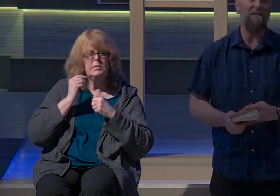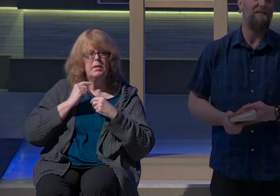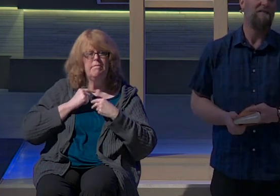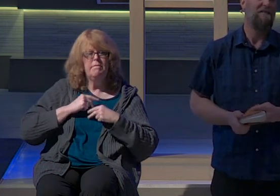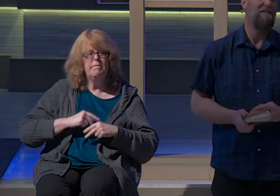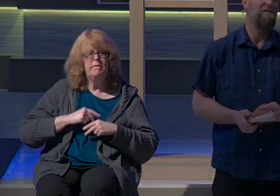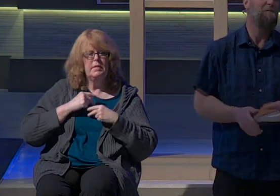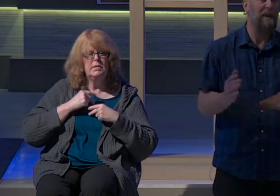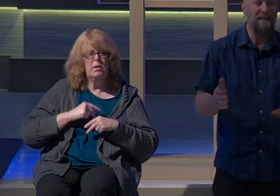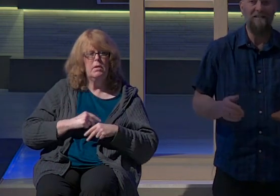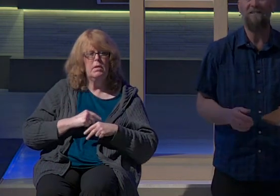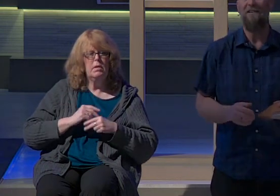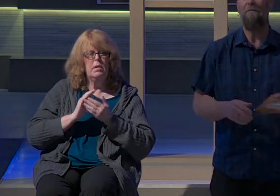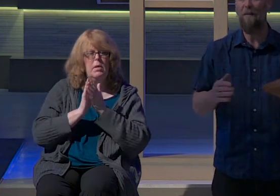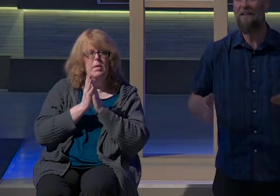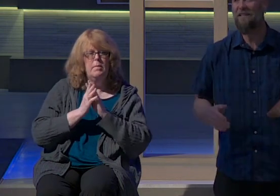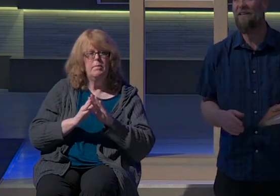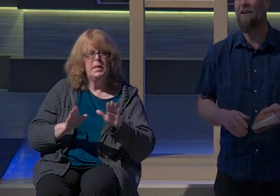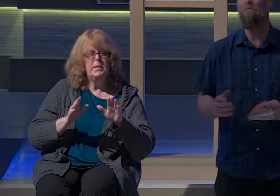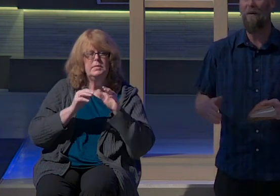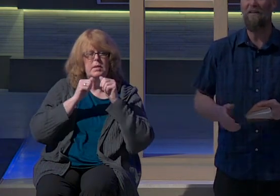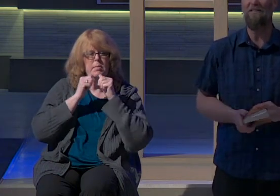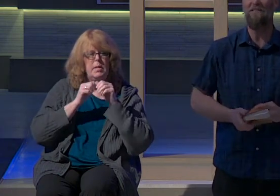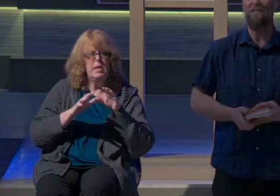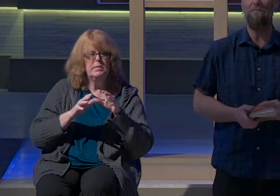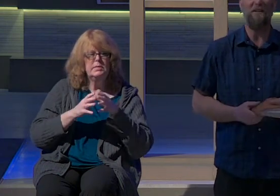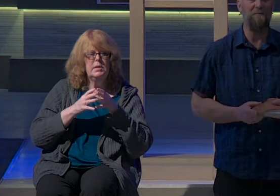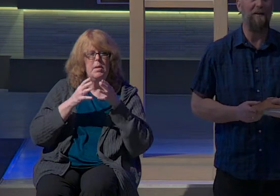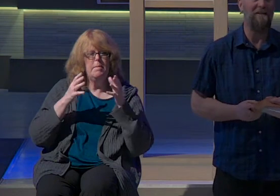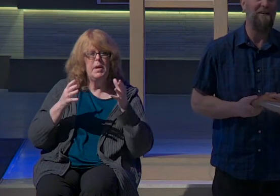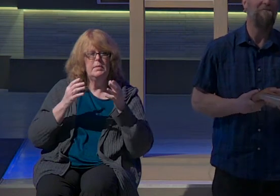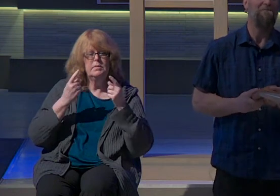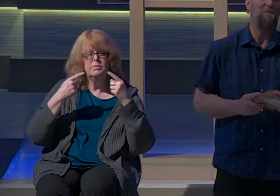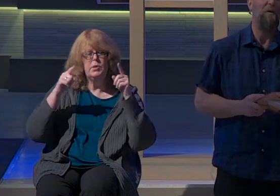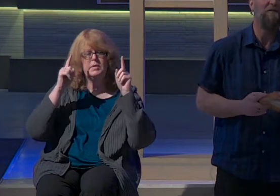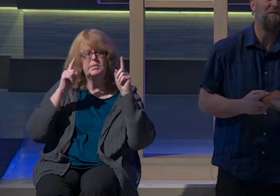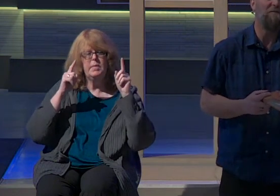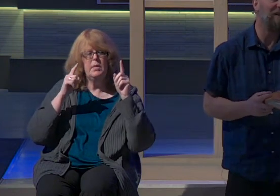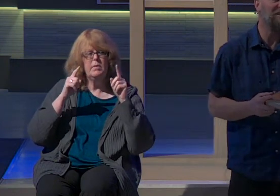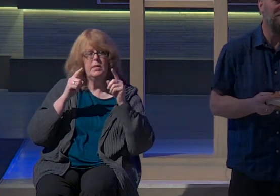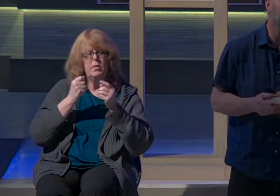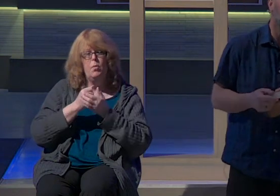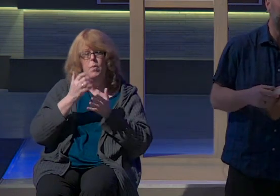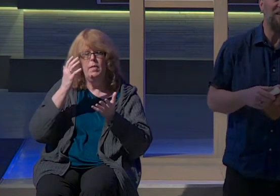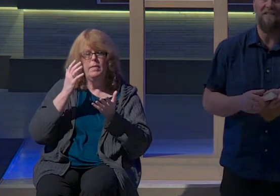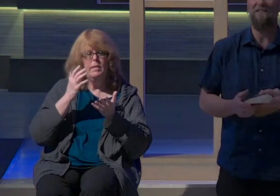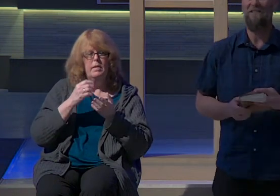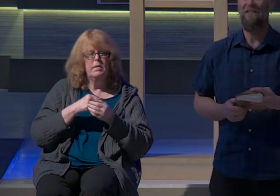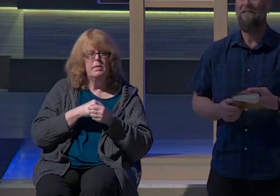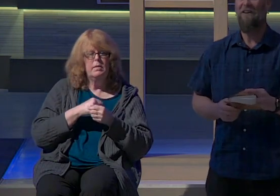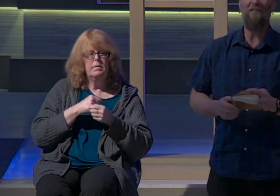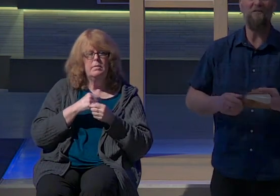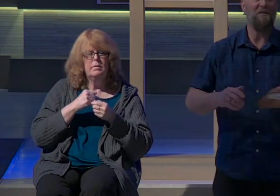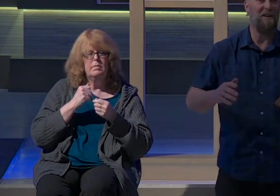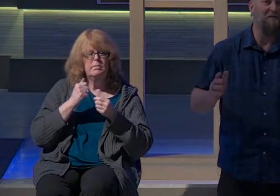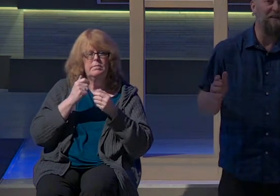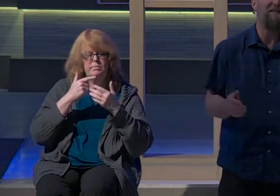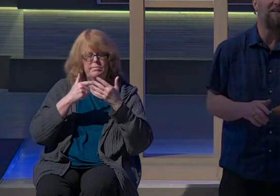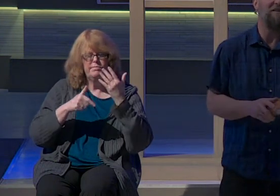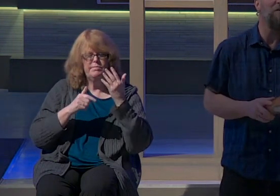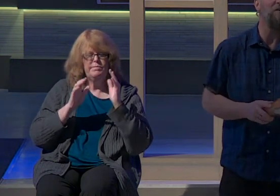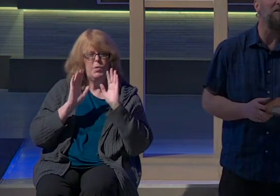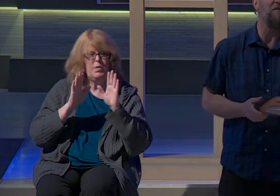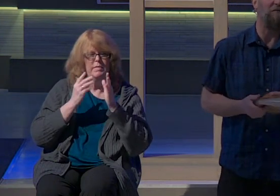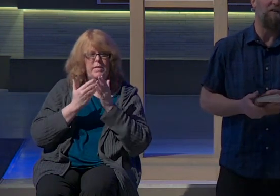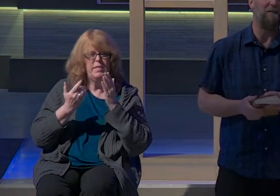physical peace, blessing, abundance, prosperity, wealth, richness, all those good and great